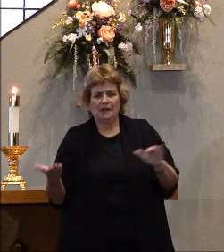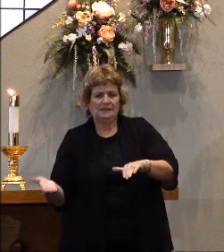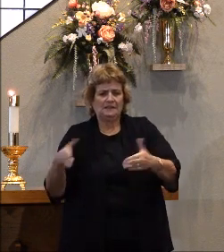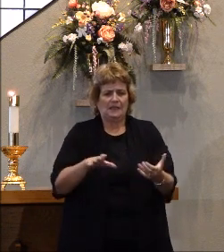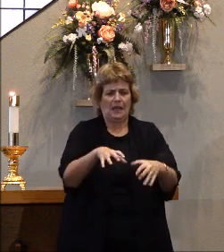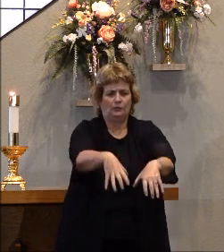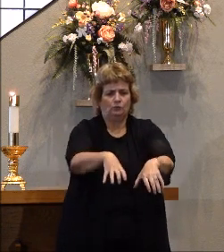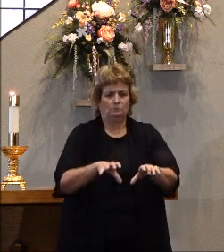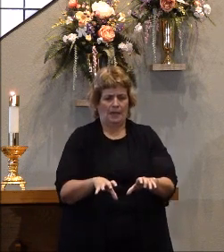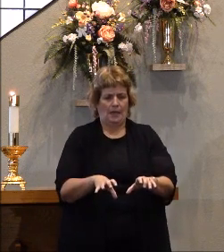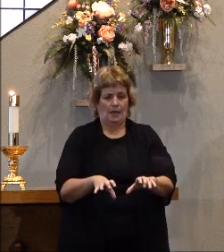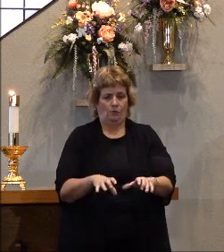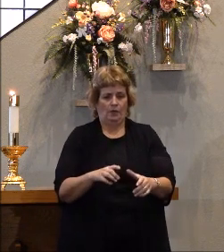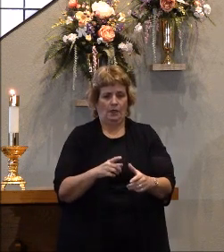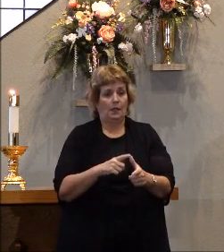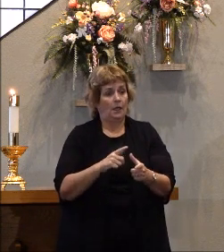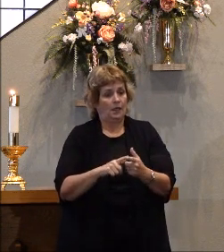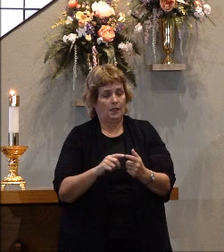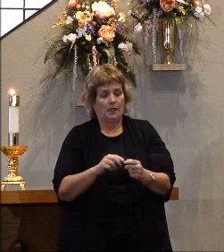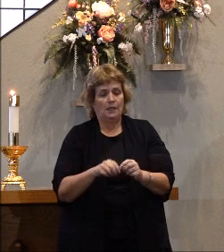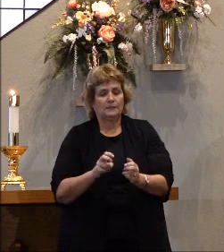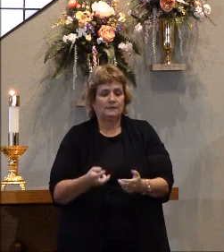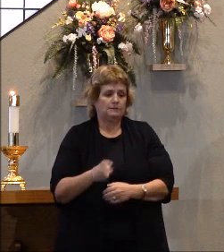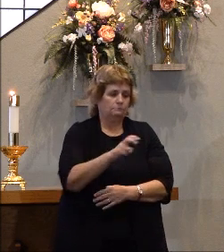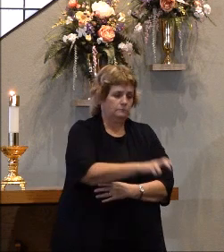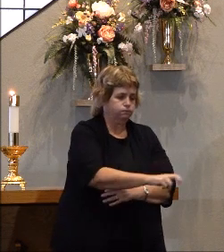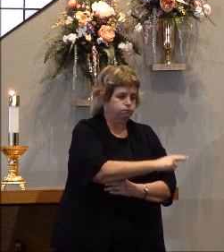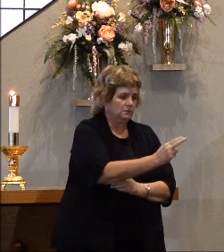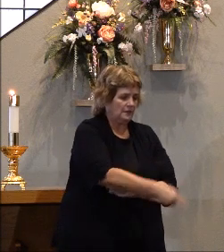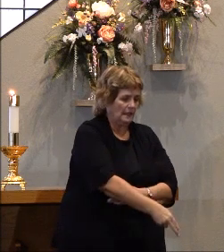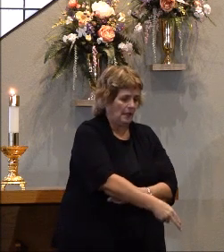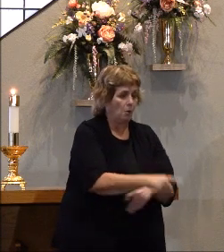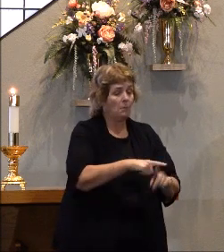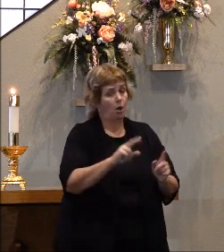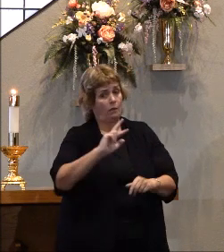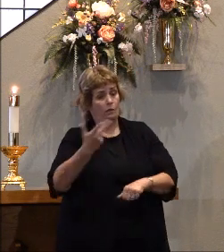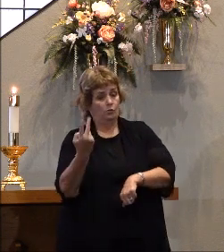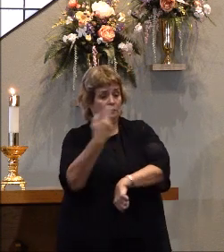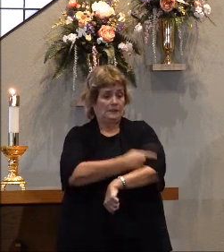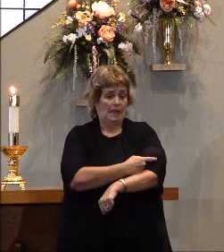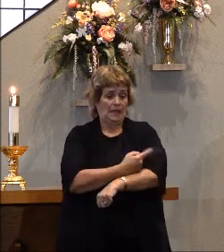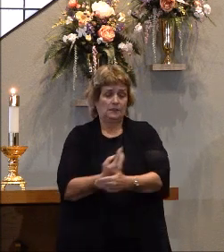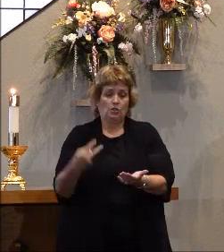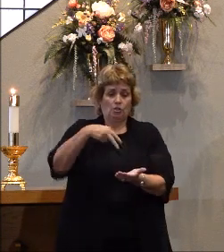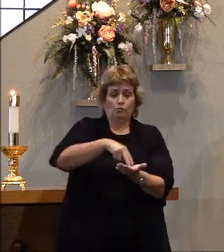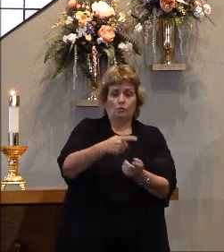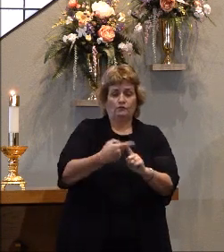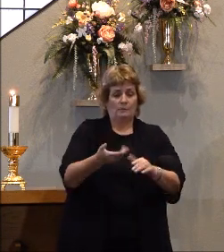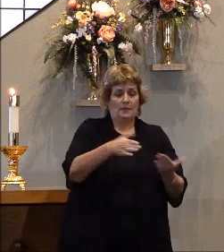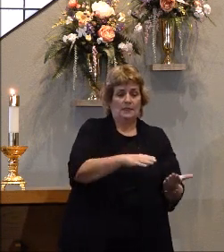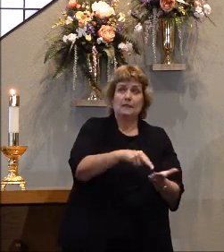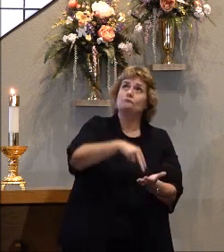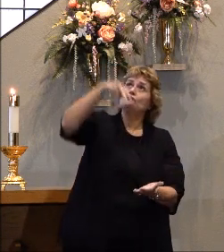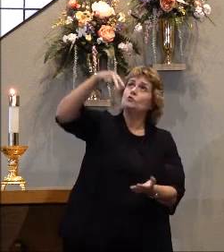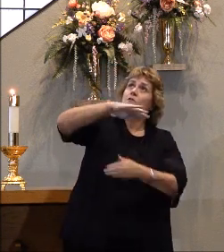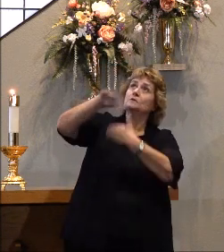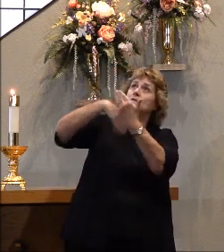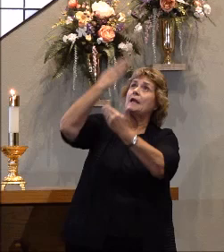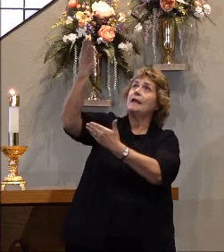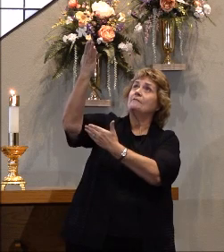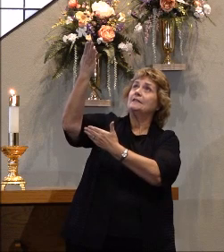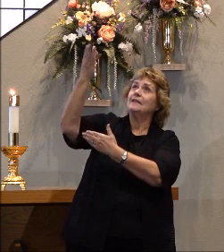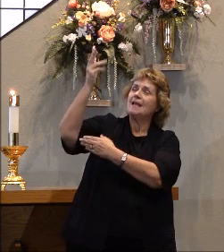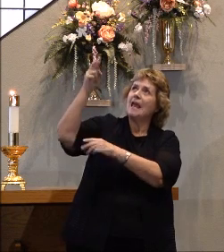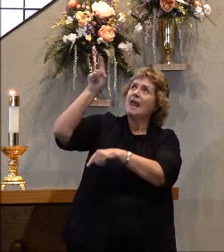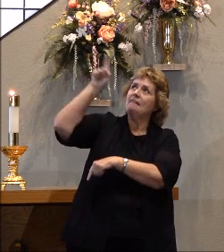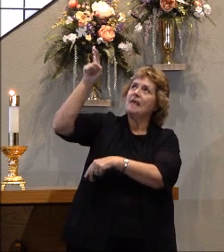into hell. On the third day, he rose again from the dead. He ascended into heaven and sits at the